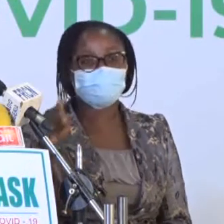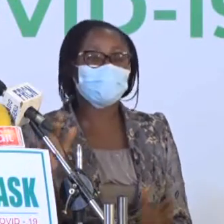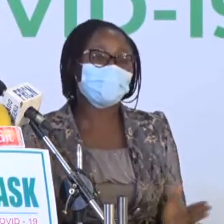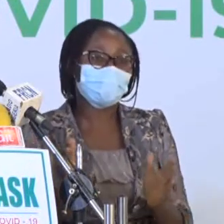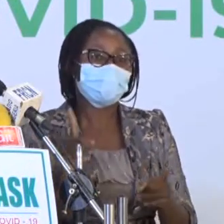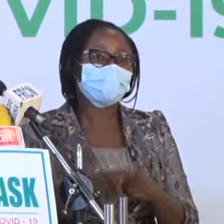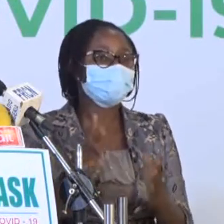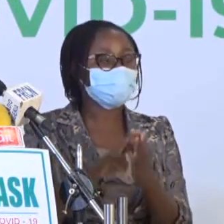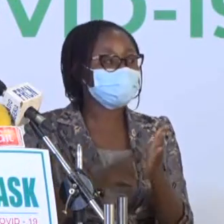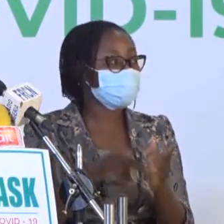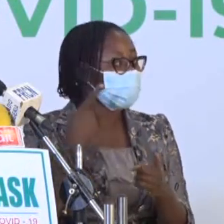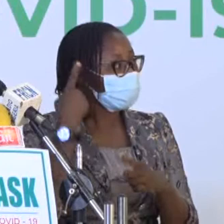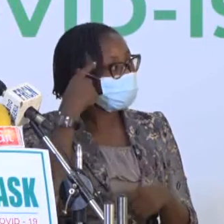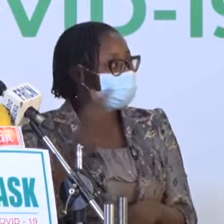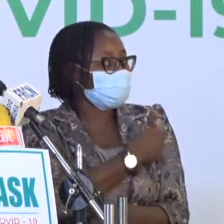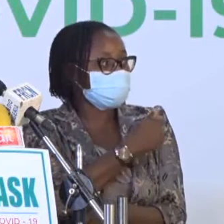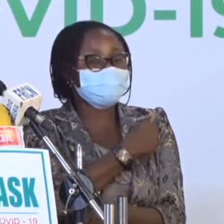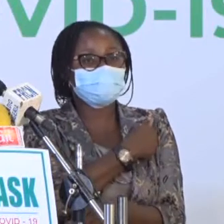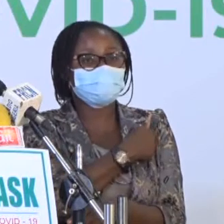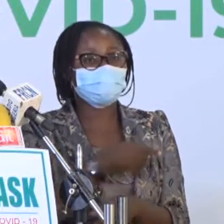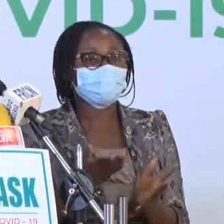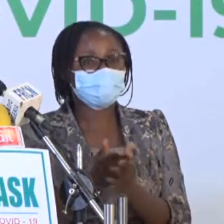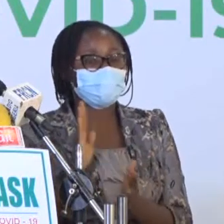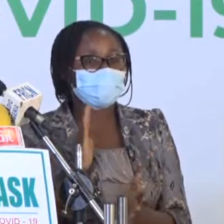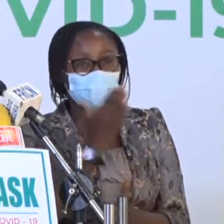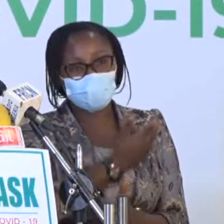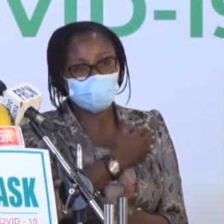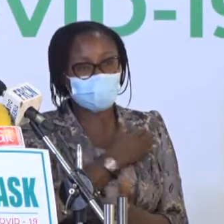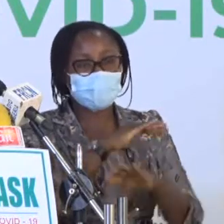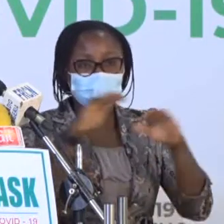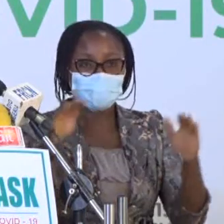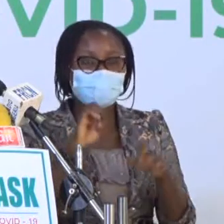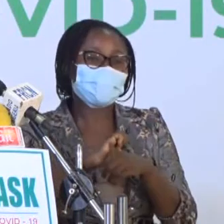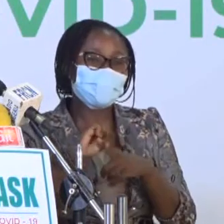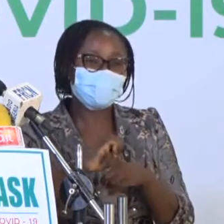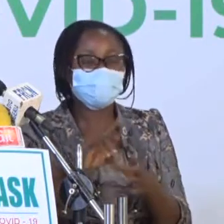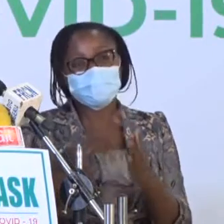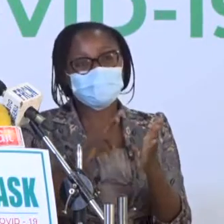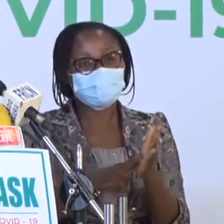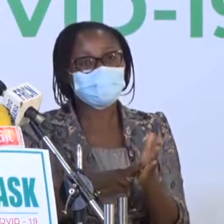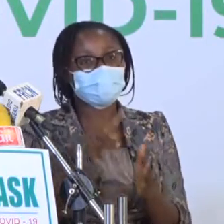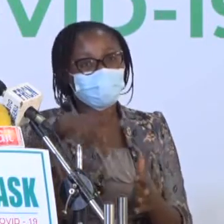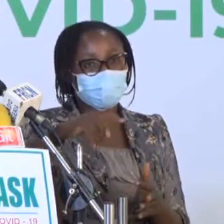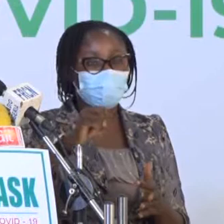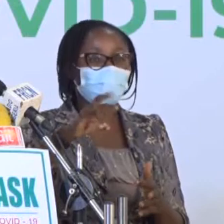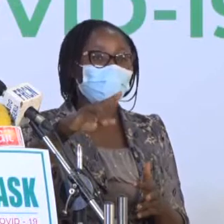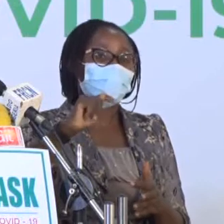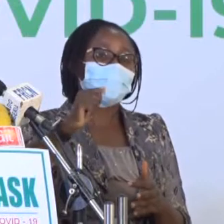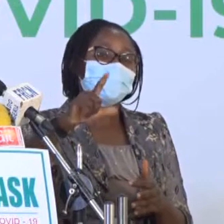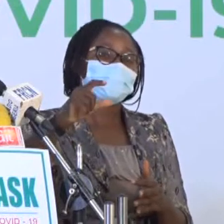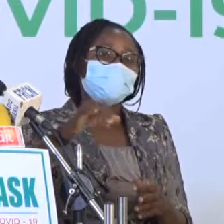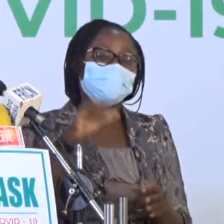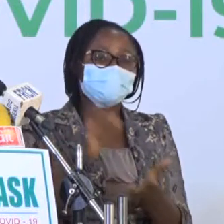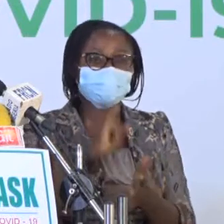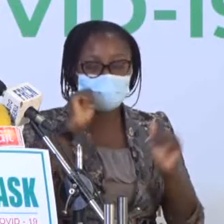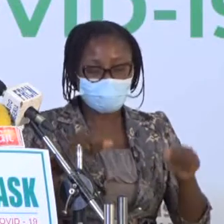to register for vaccination through our COVID-19 vaccination e-registration portal, which is available on